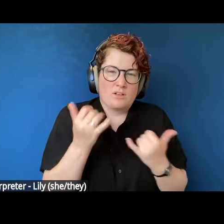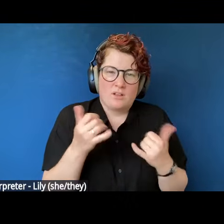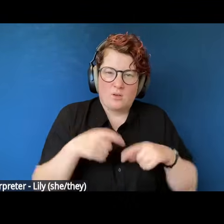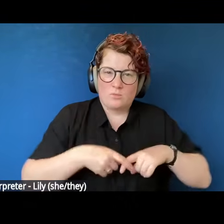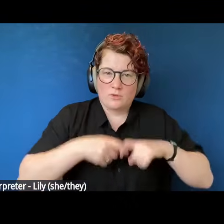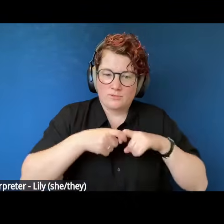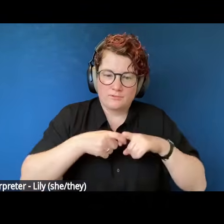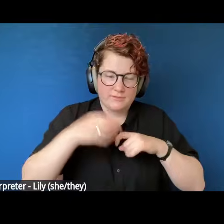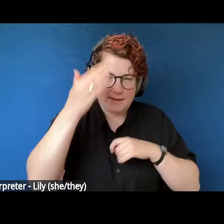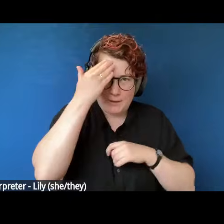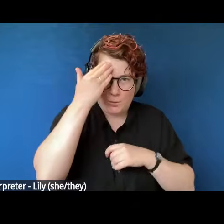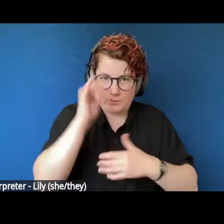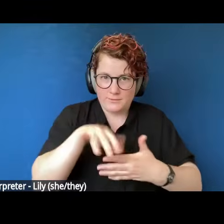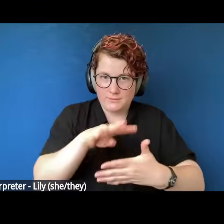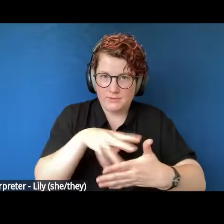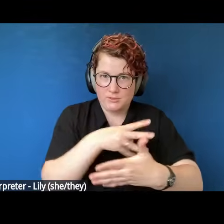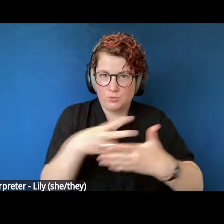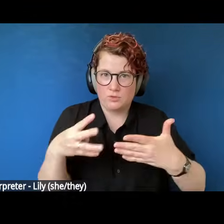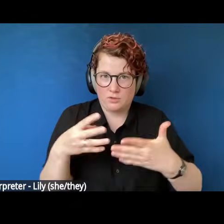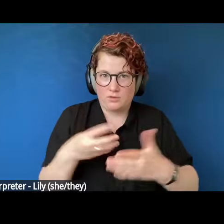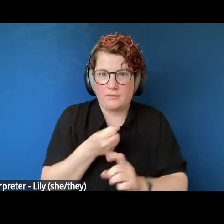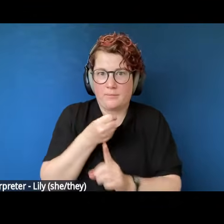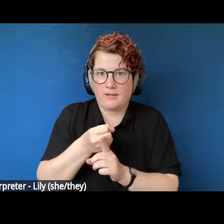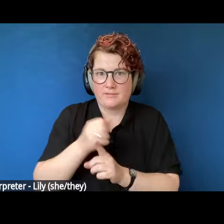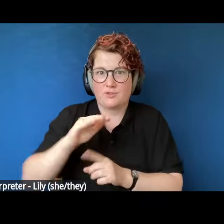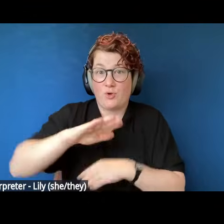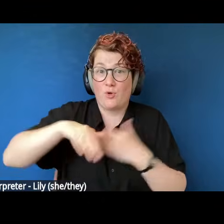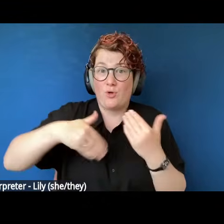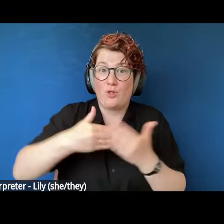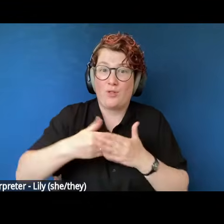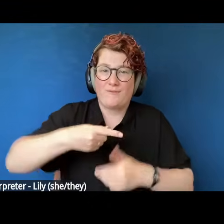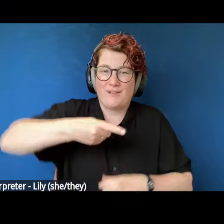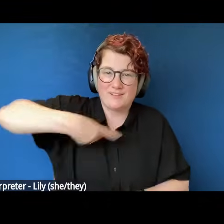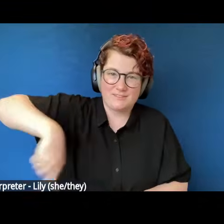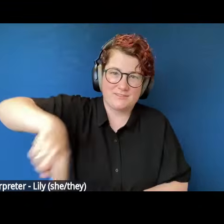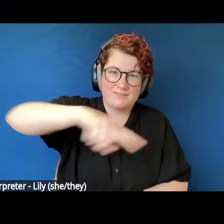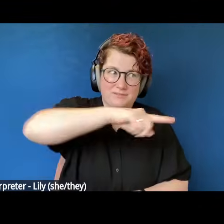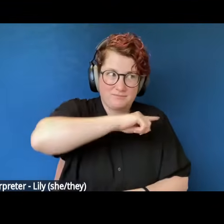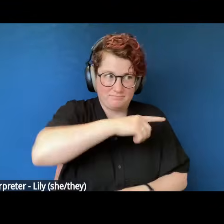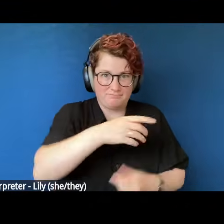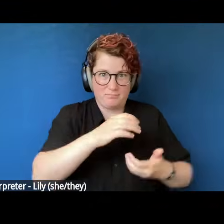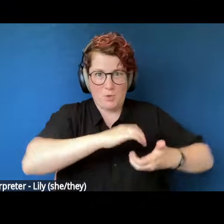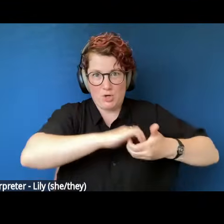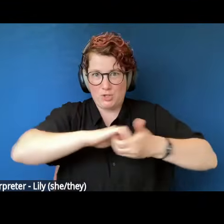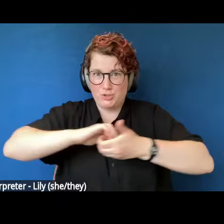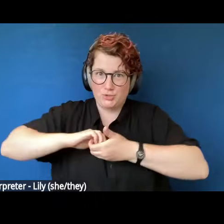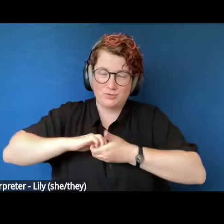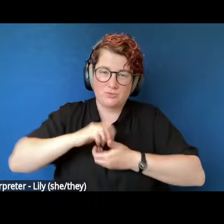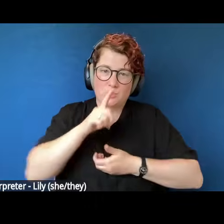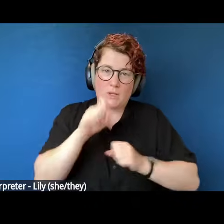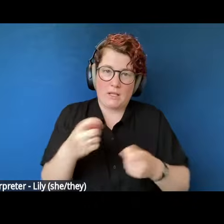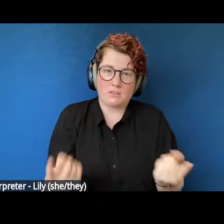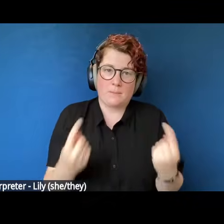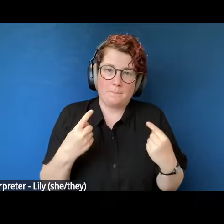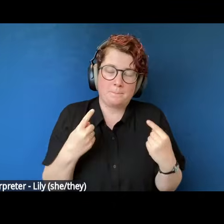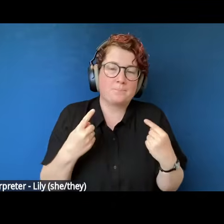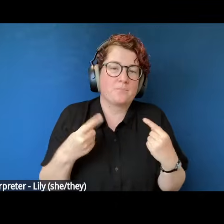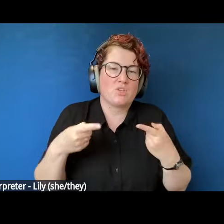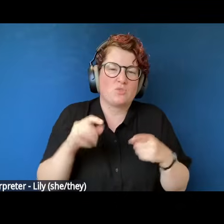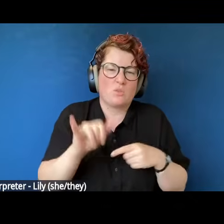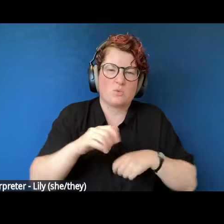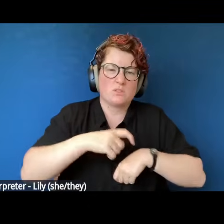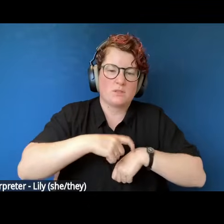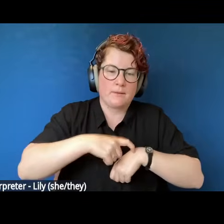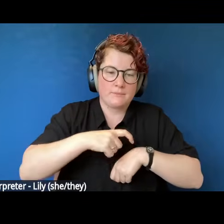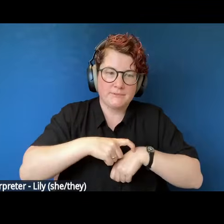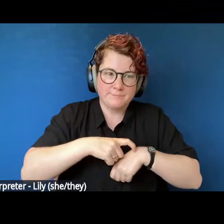schedule impacts all of the partners and your ability to attend during the proposed times. And so